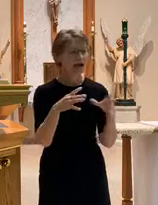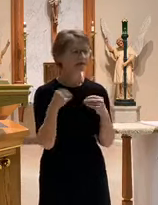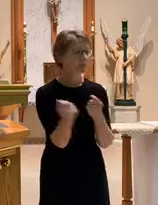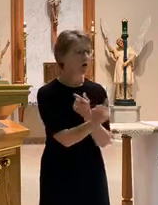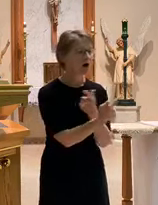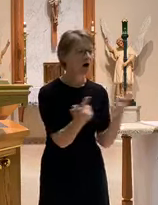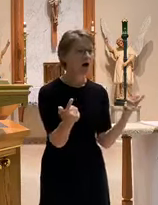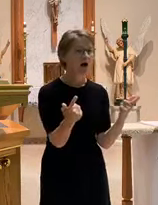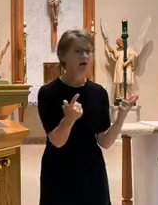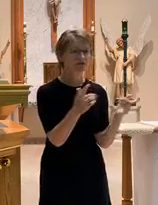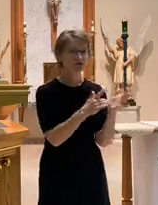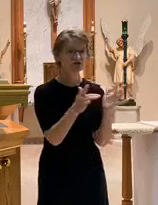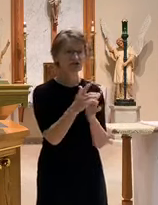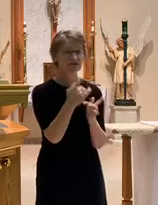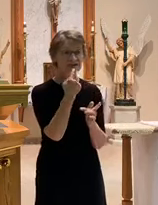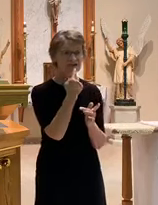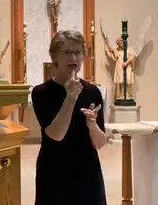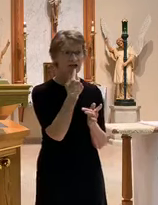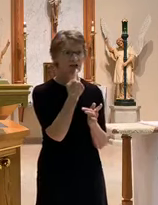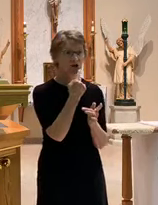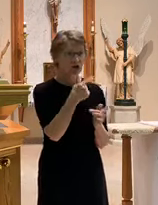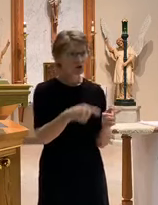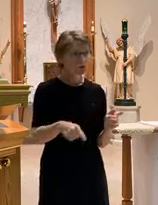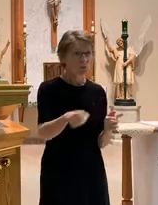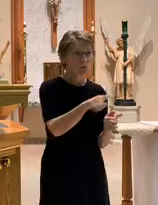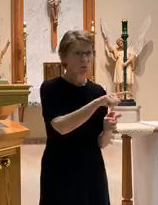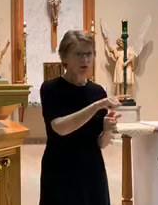of my brothers or sisters, you do for me.